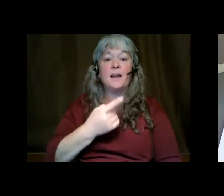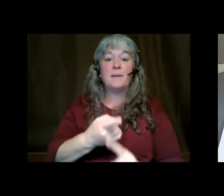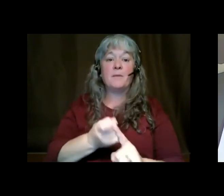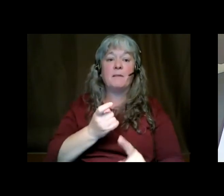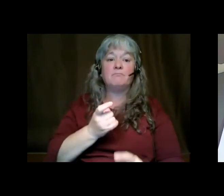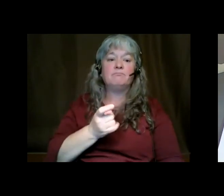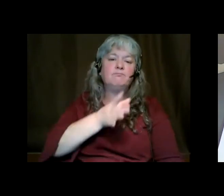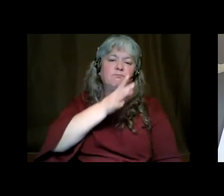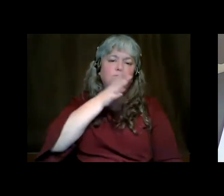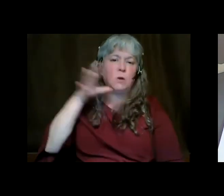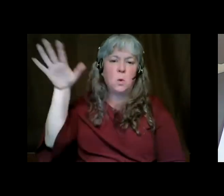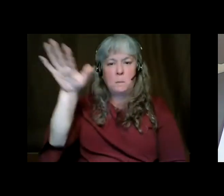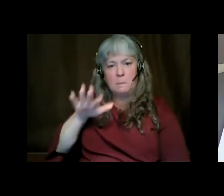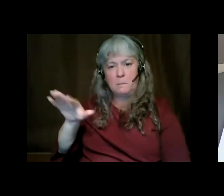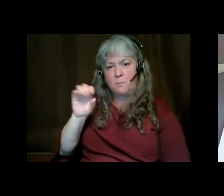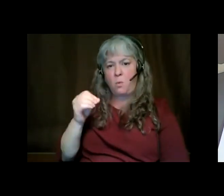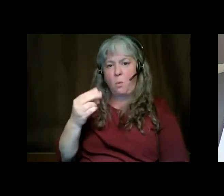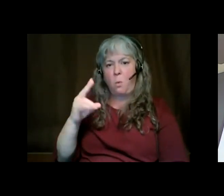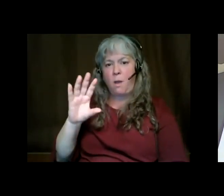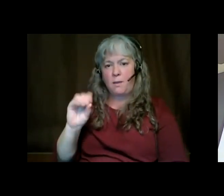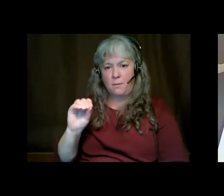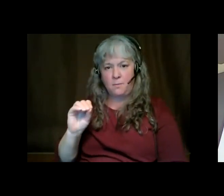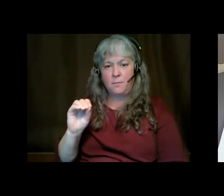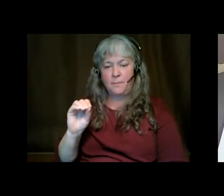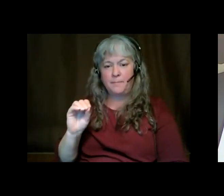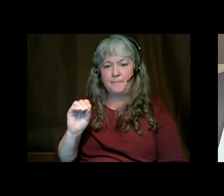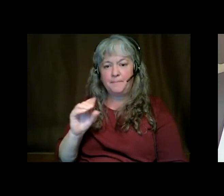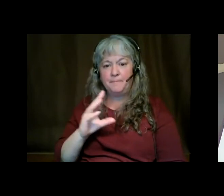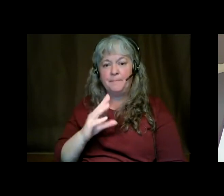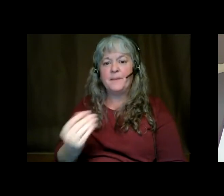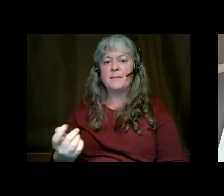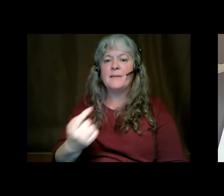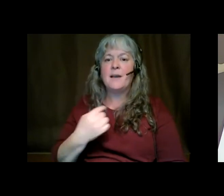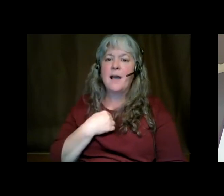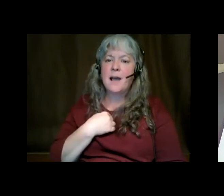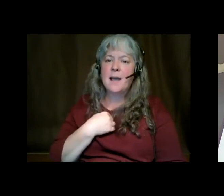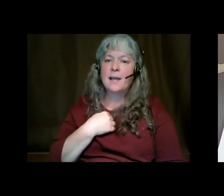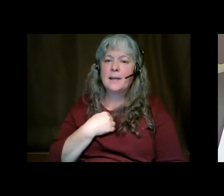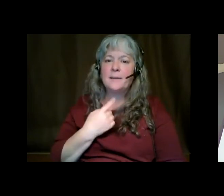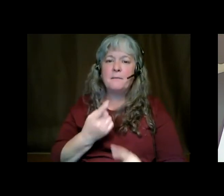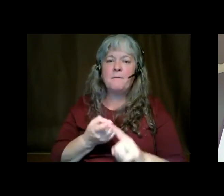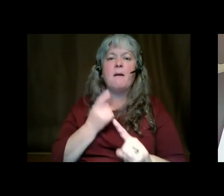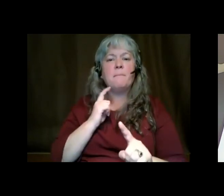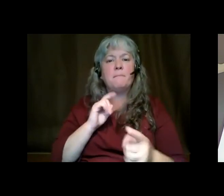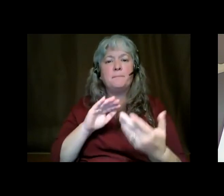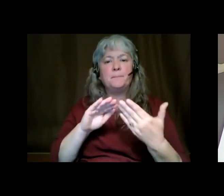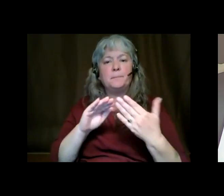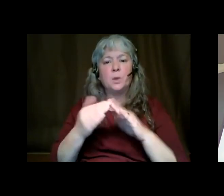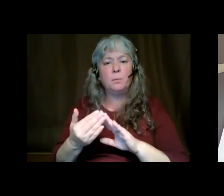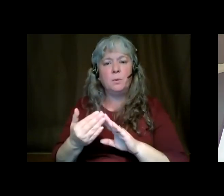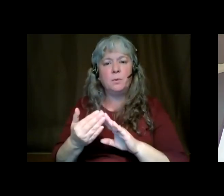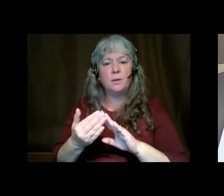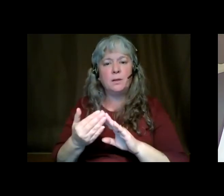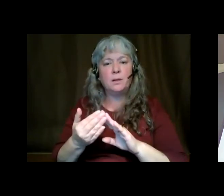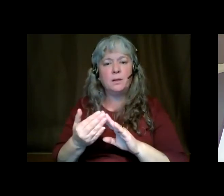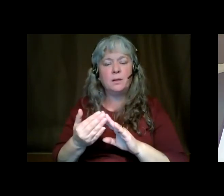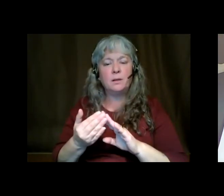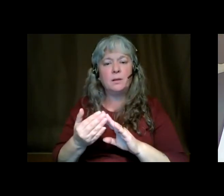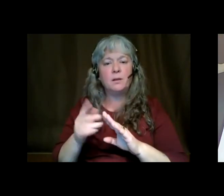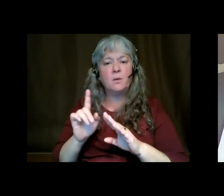Ohio, and I came from a community